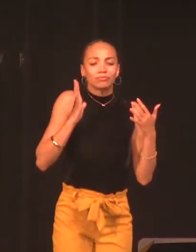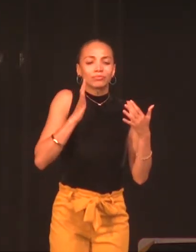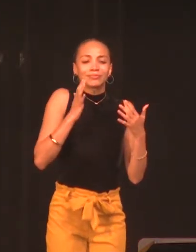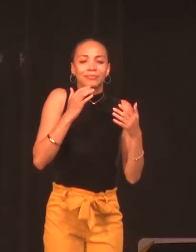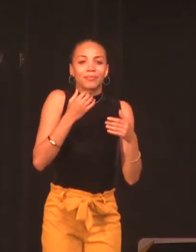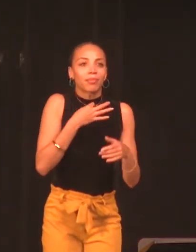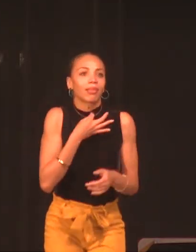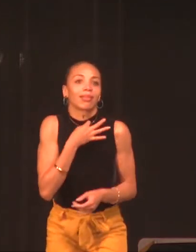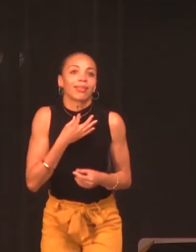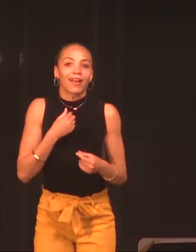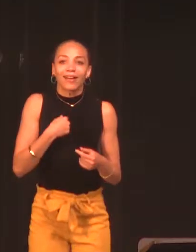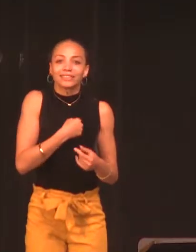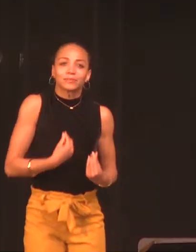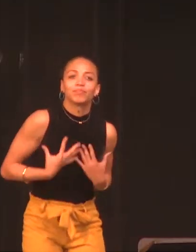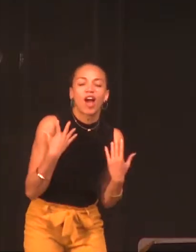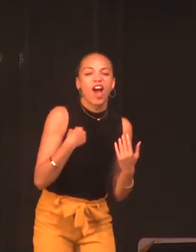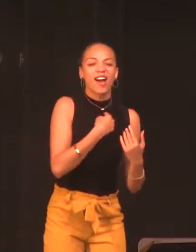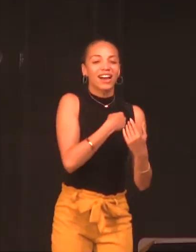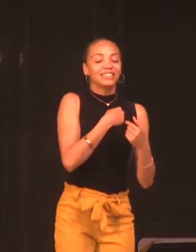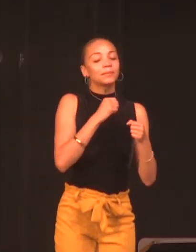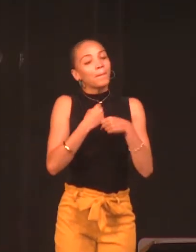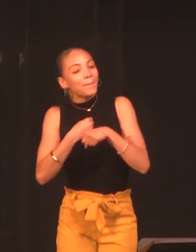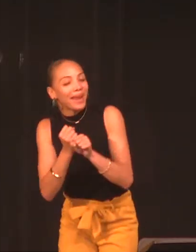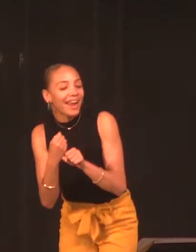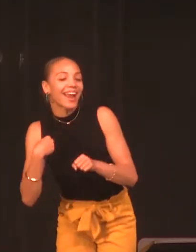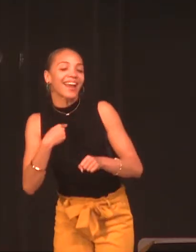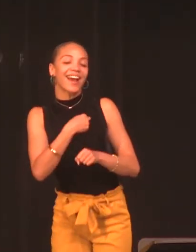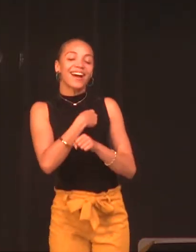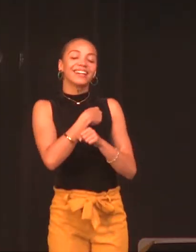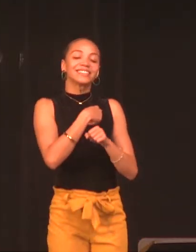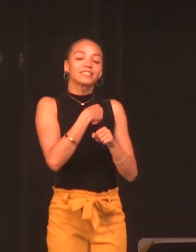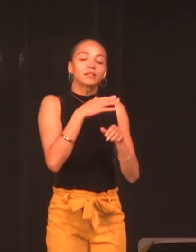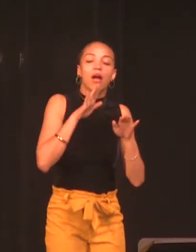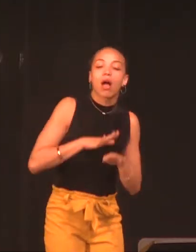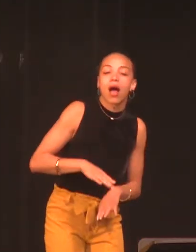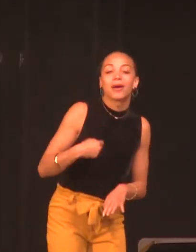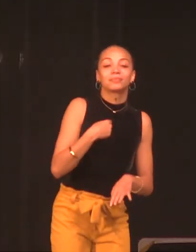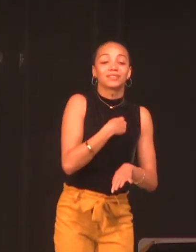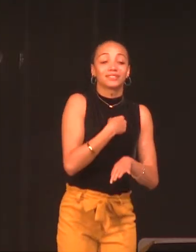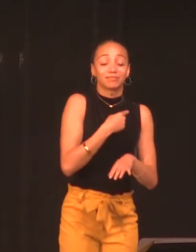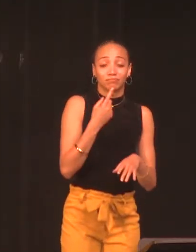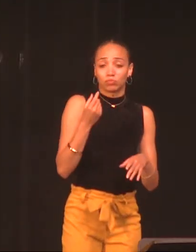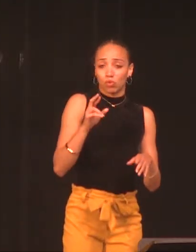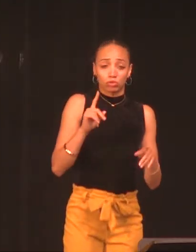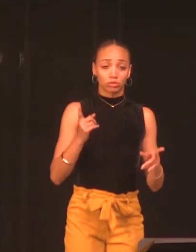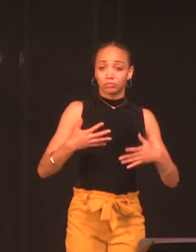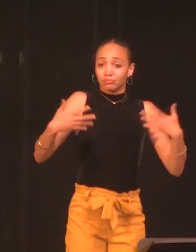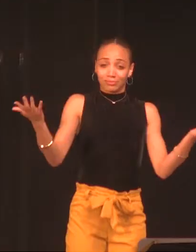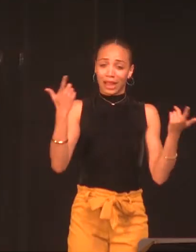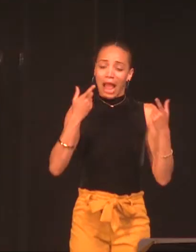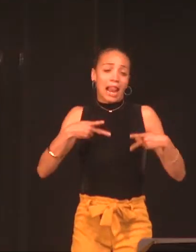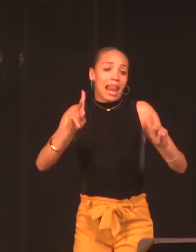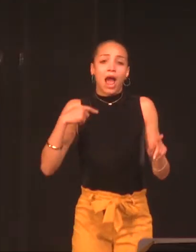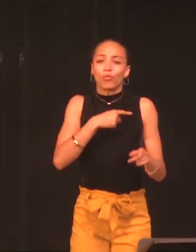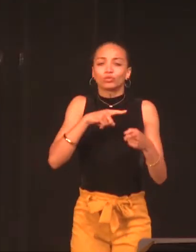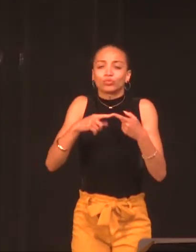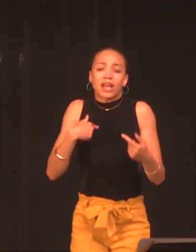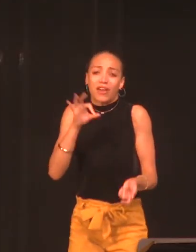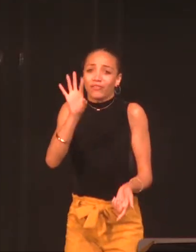of touch with the world around us. We lose our curiosity. We lose that inspiration. We lose the things that bring us life and keep